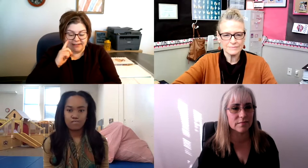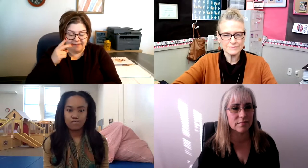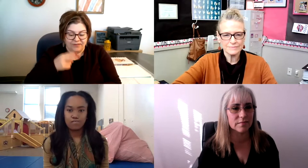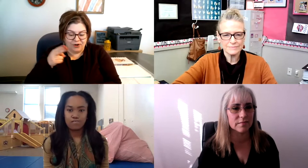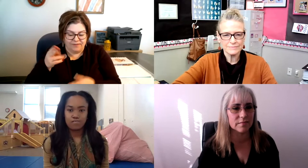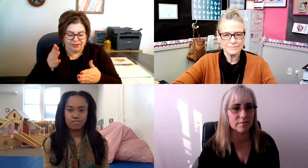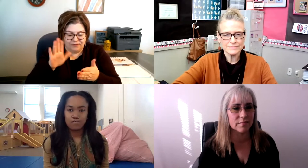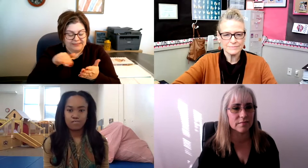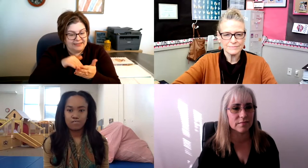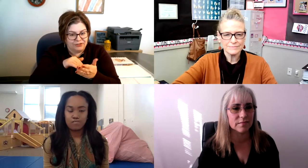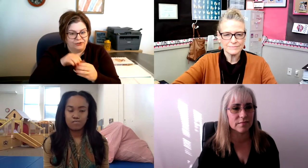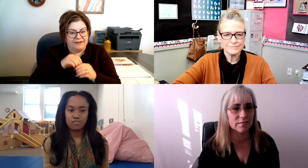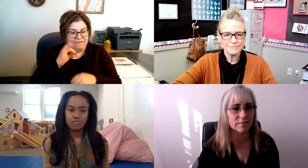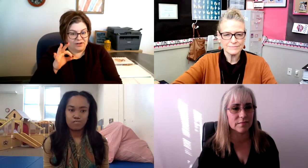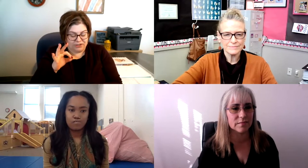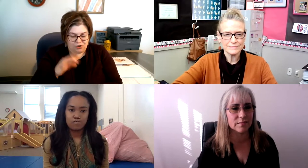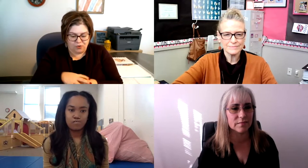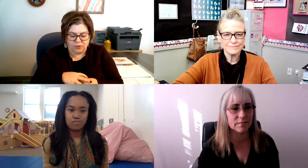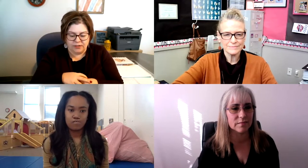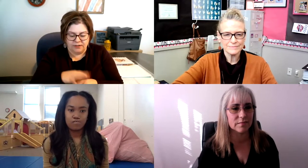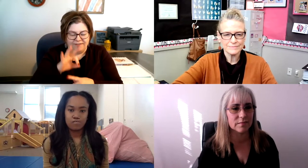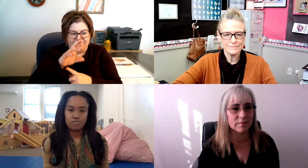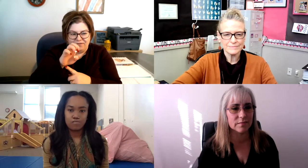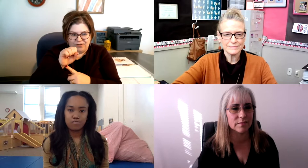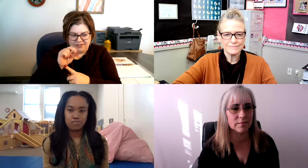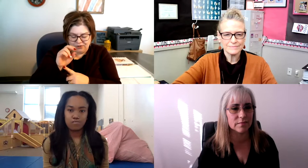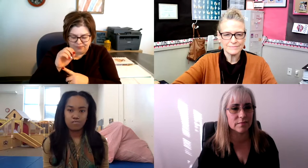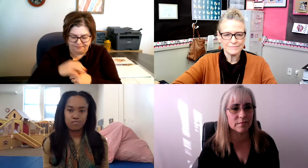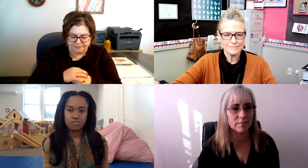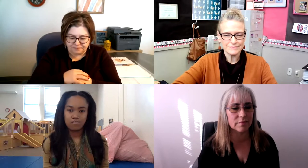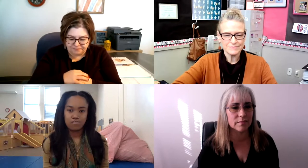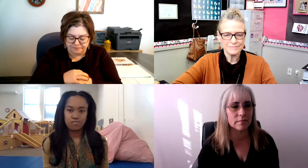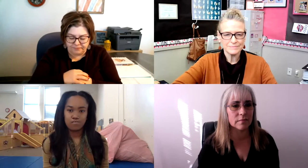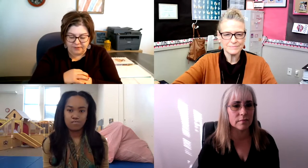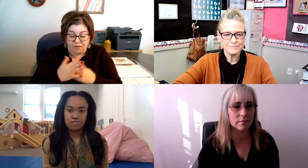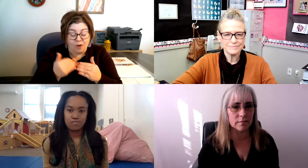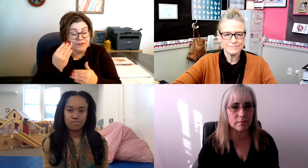And she works for Deaf and Hard of Hearing Services Center in Fresno